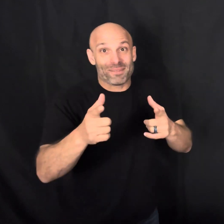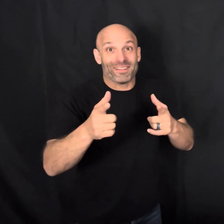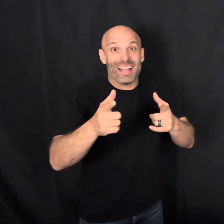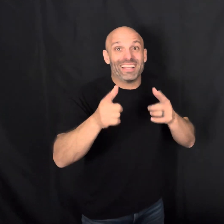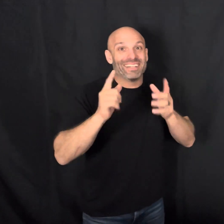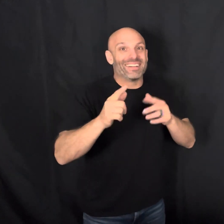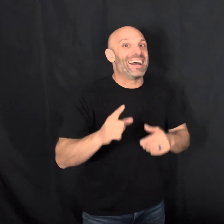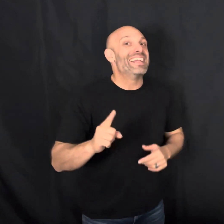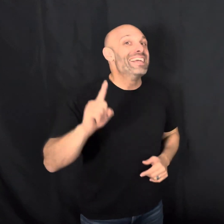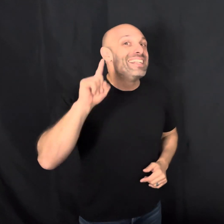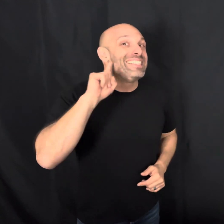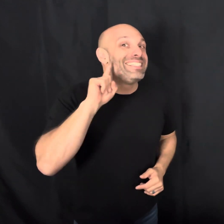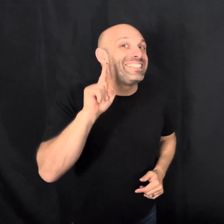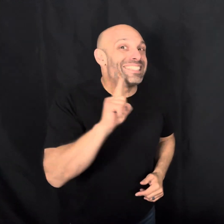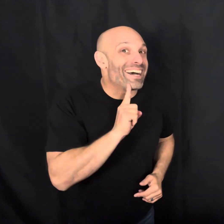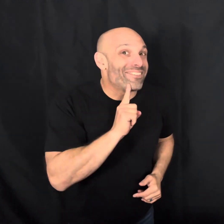right? All right, deaf.